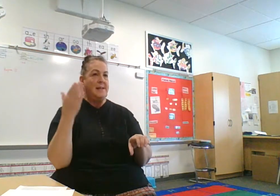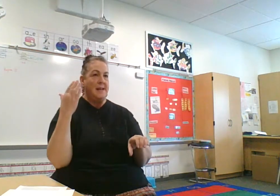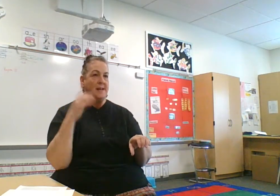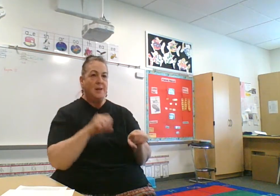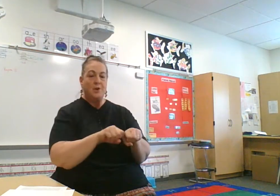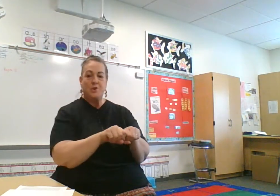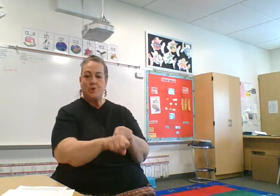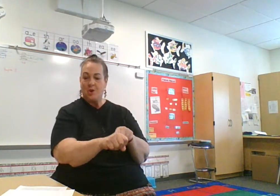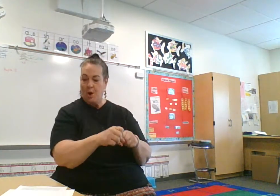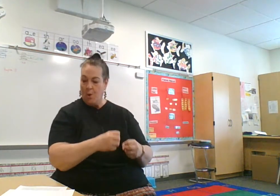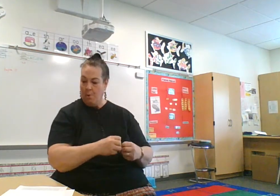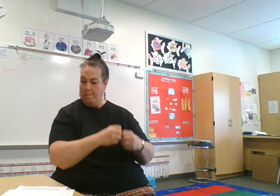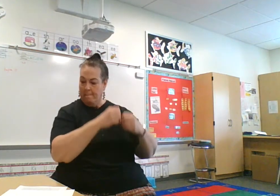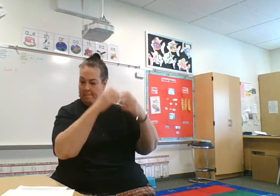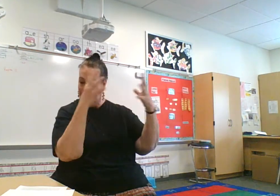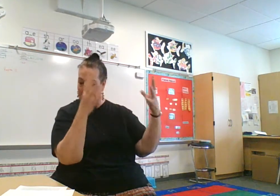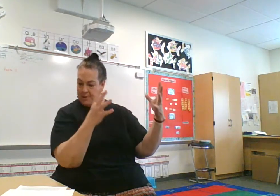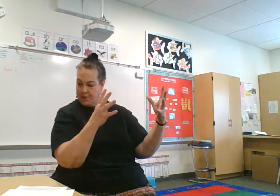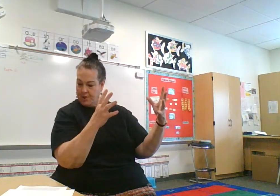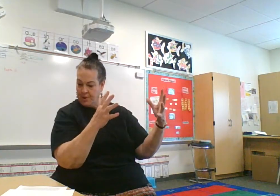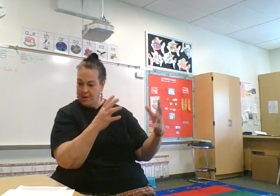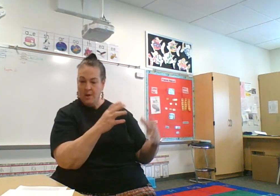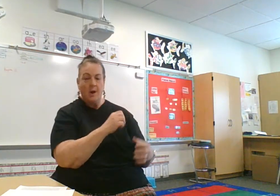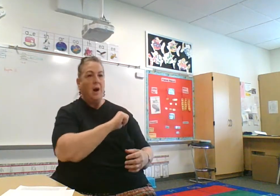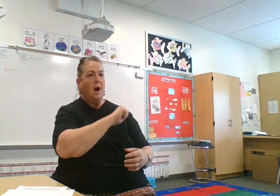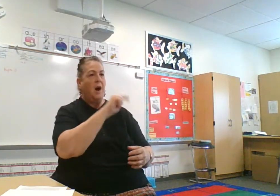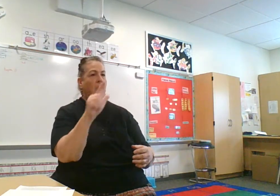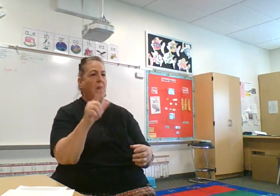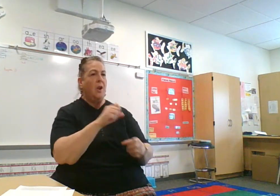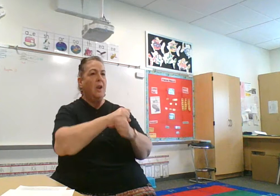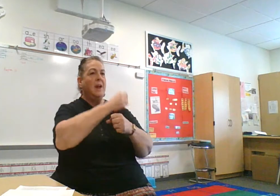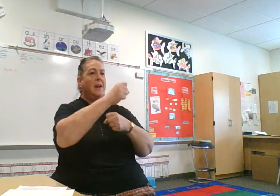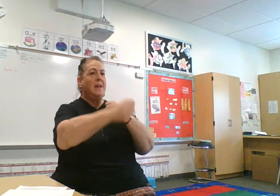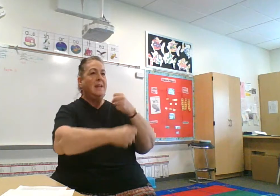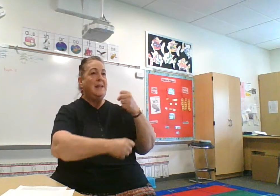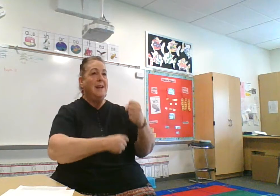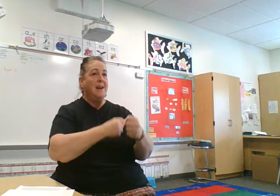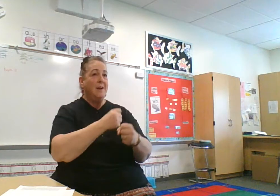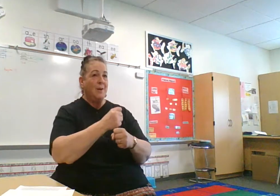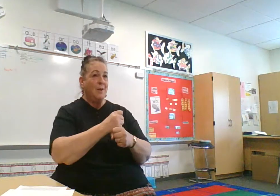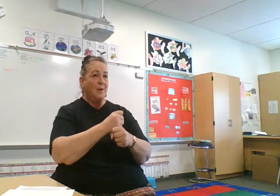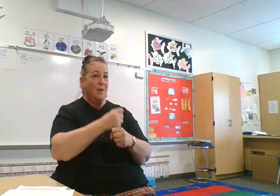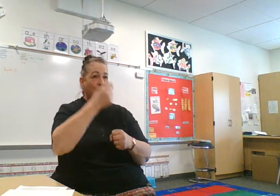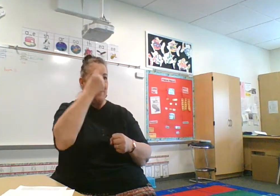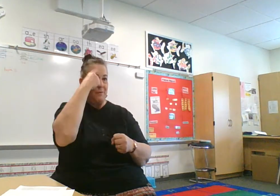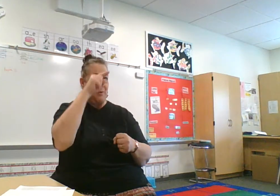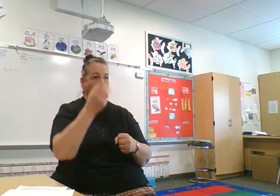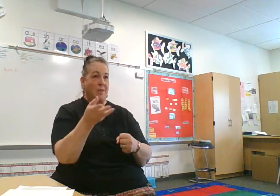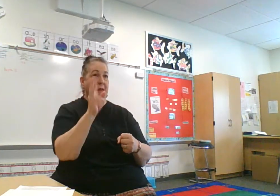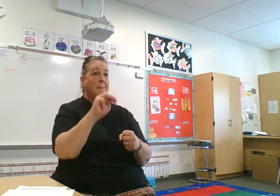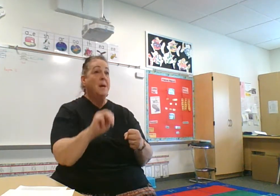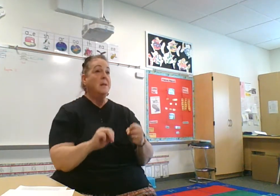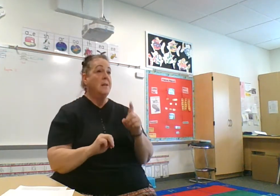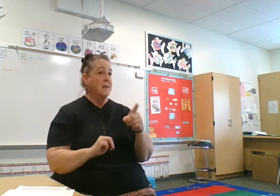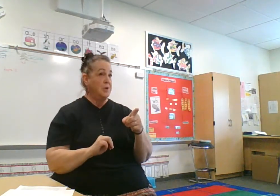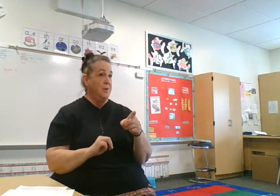did so much all year for them. Did I show you